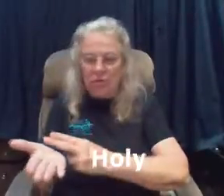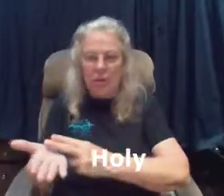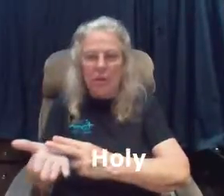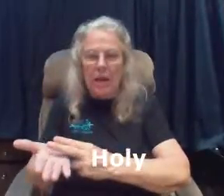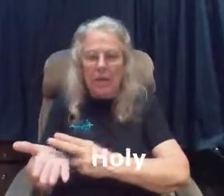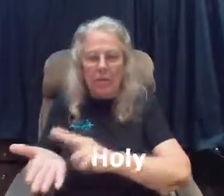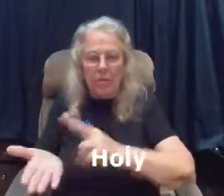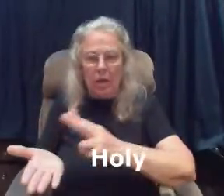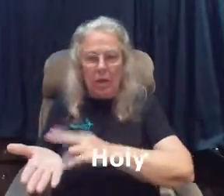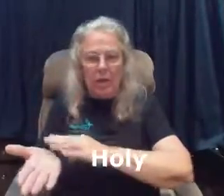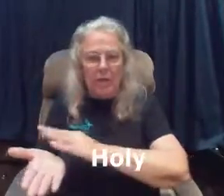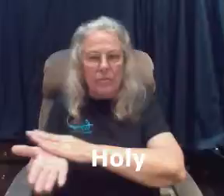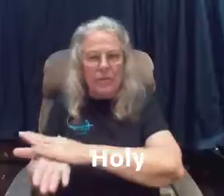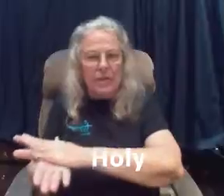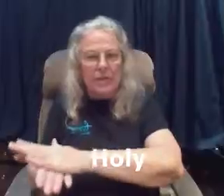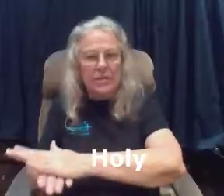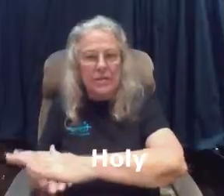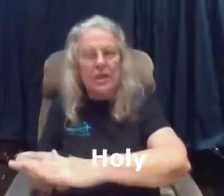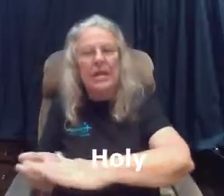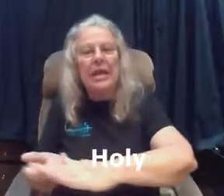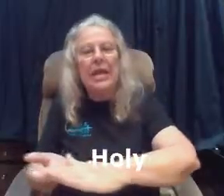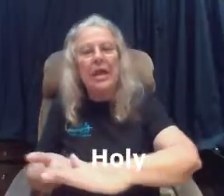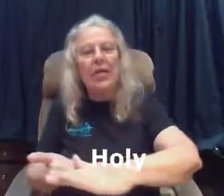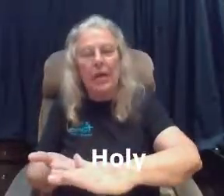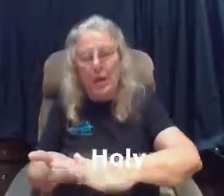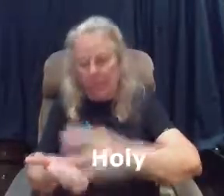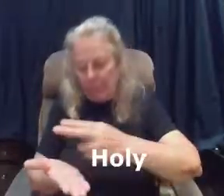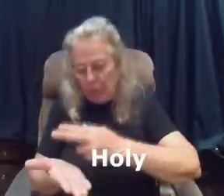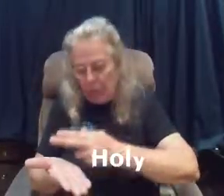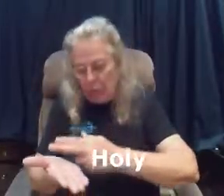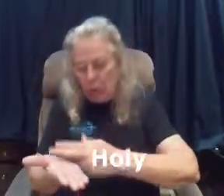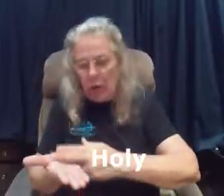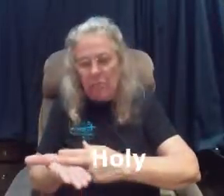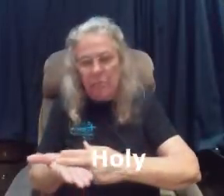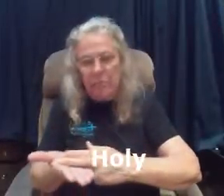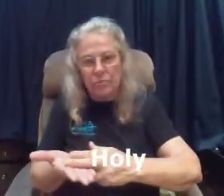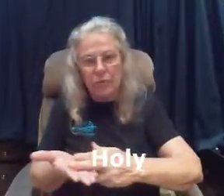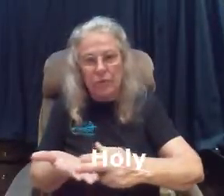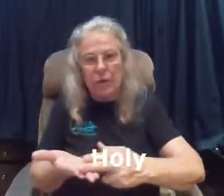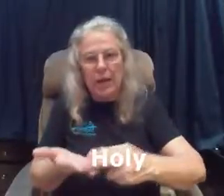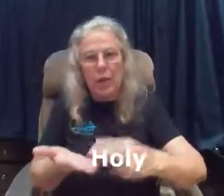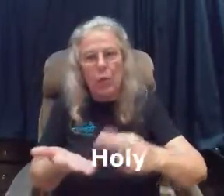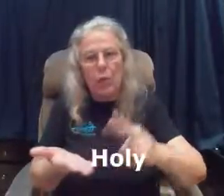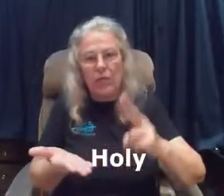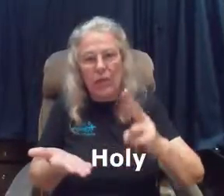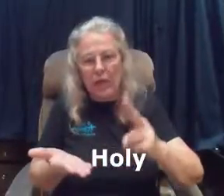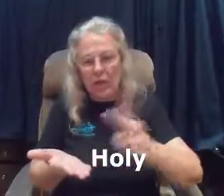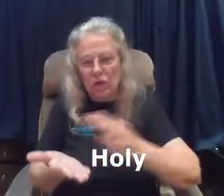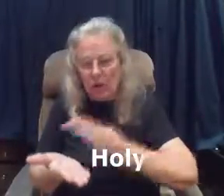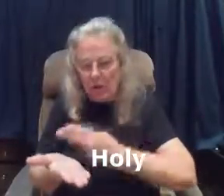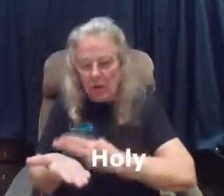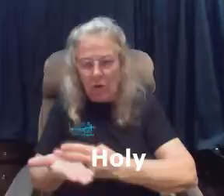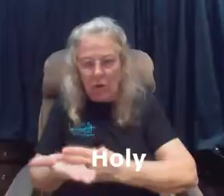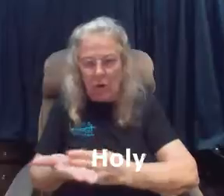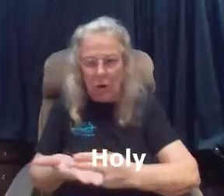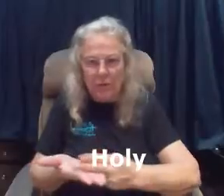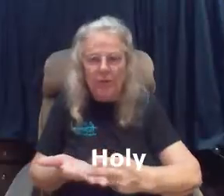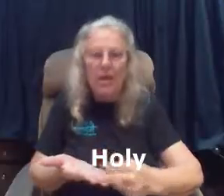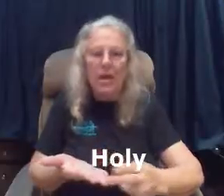come down, it's a clean area. You come straight down with the H hand across